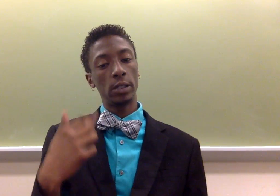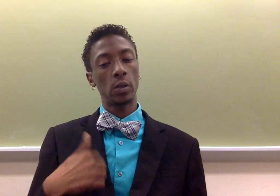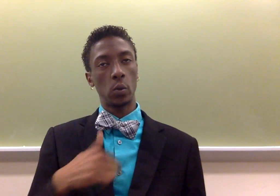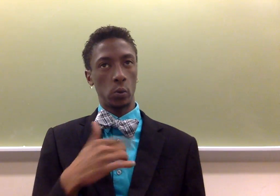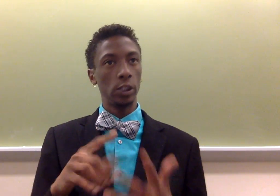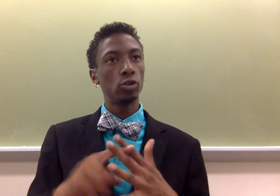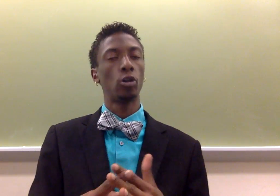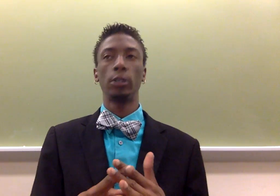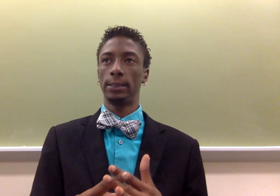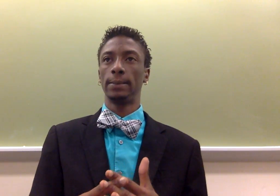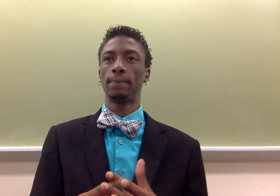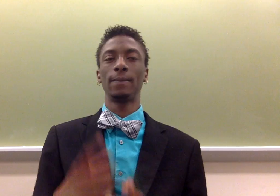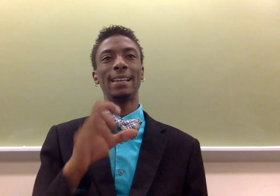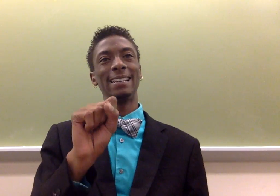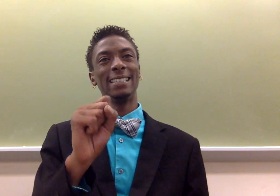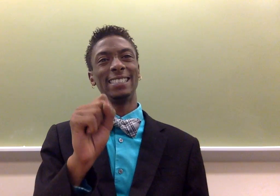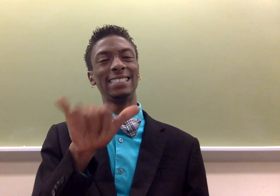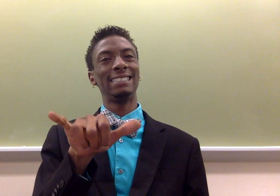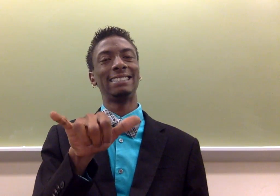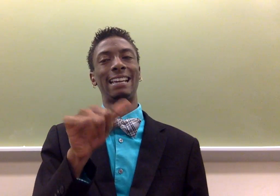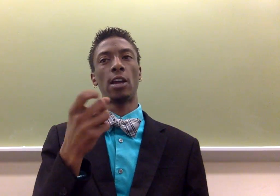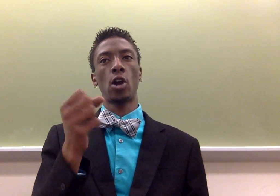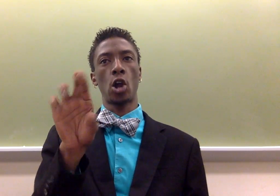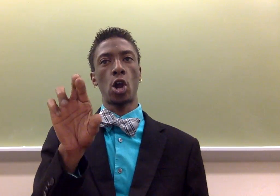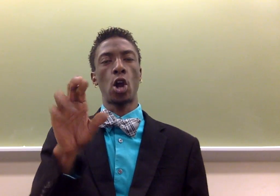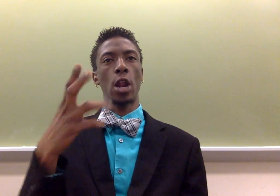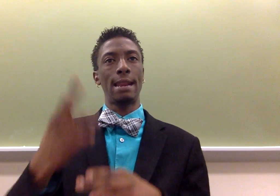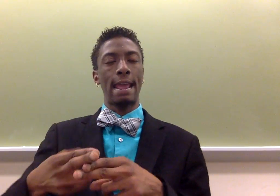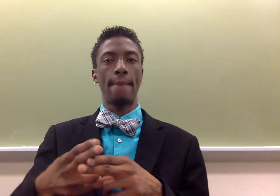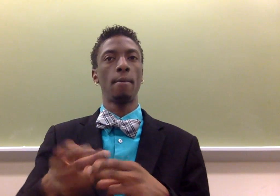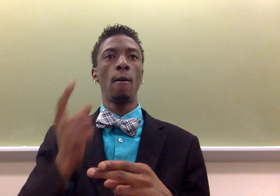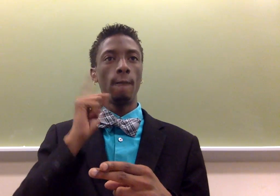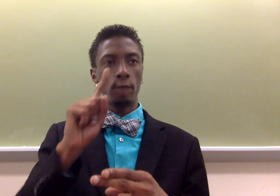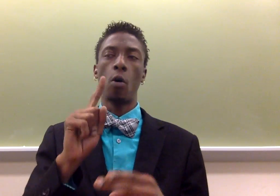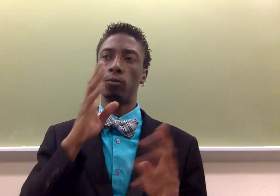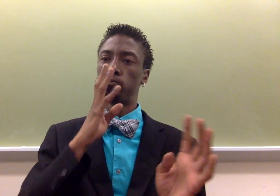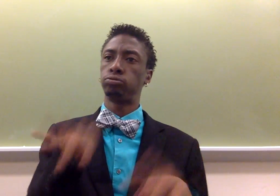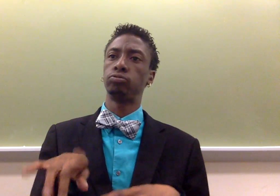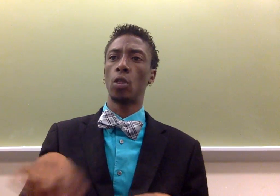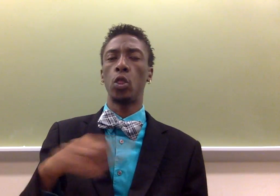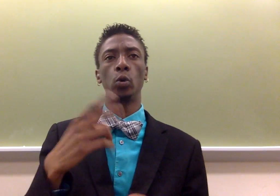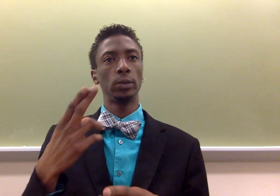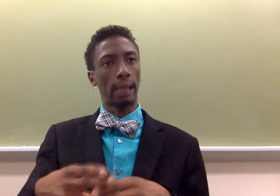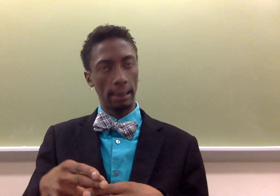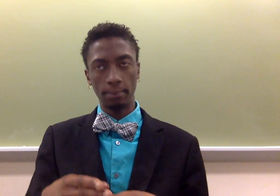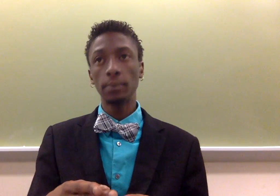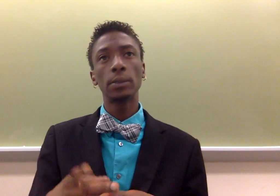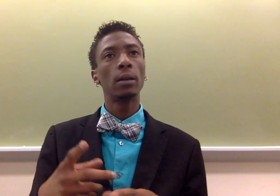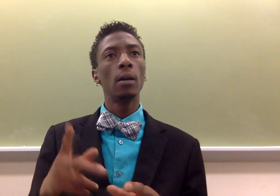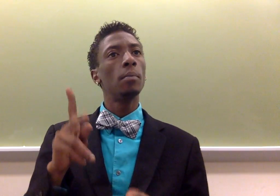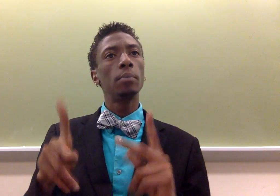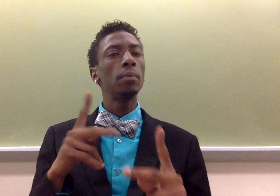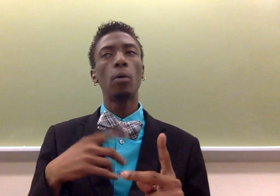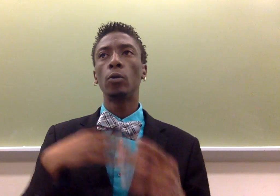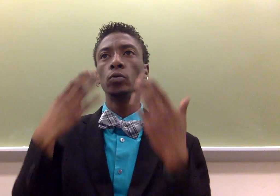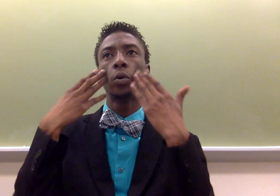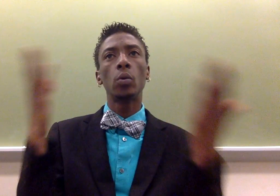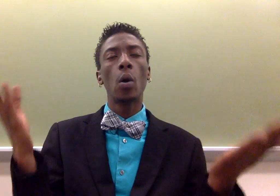Name, to draw attention to the names that people don't have. They don't roll off the lips. We don't know,